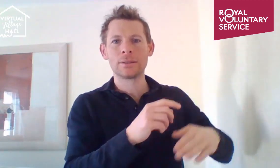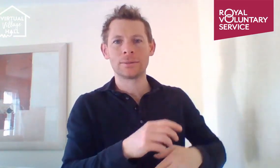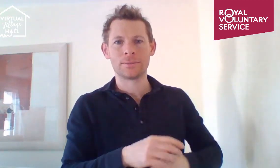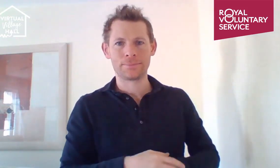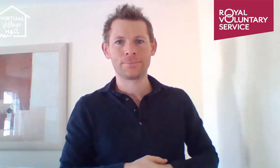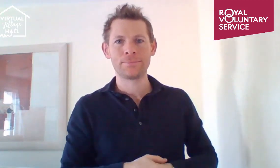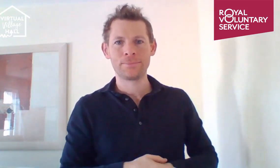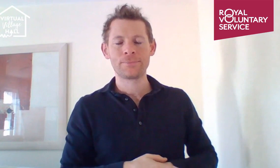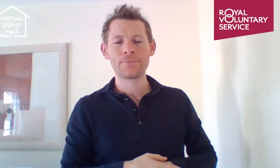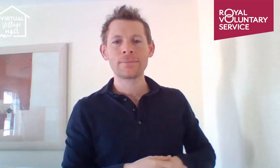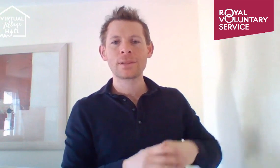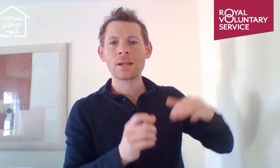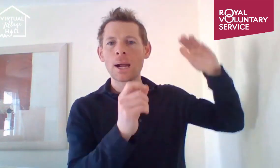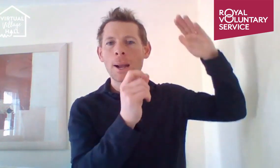principal.